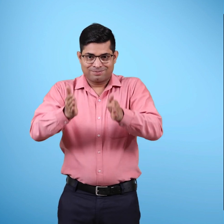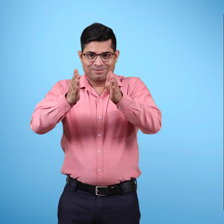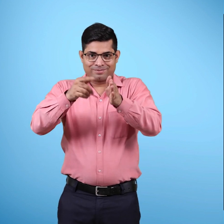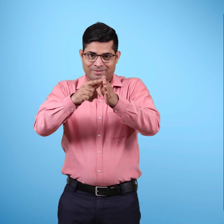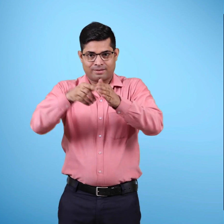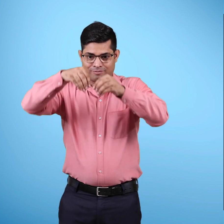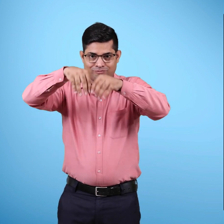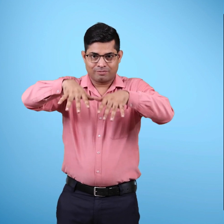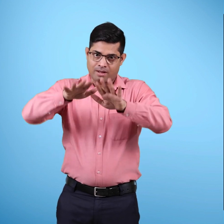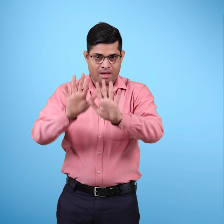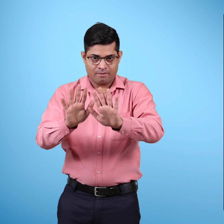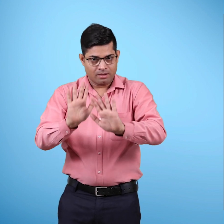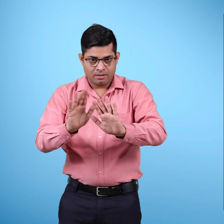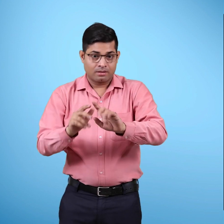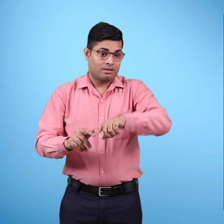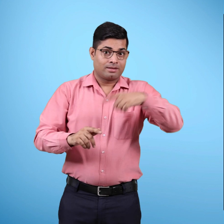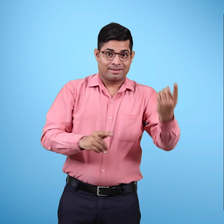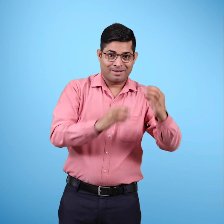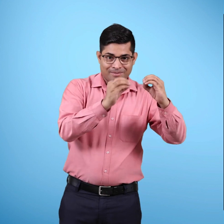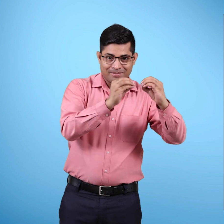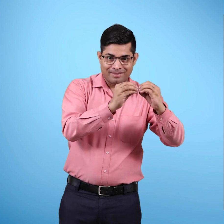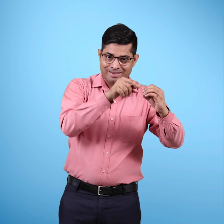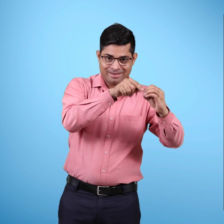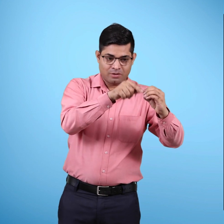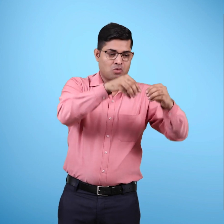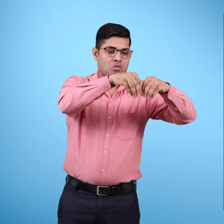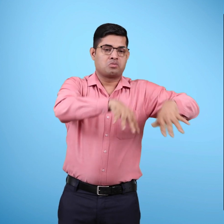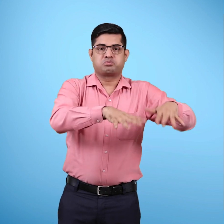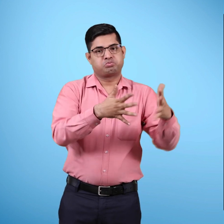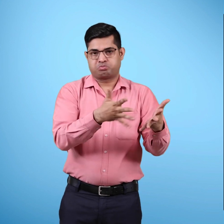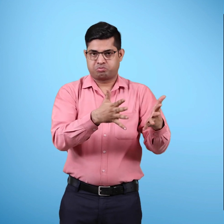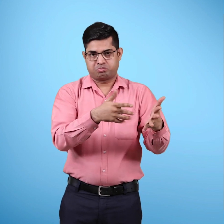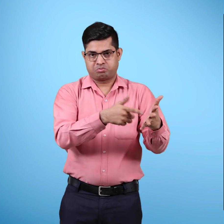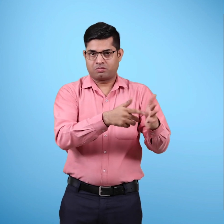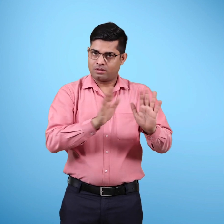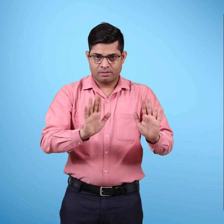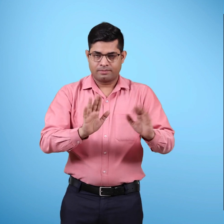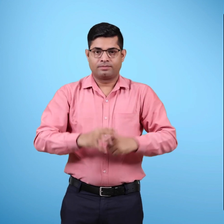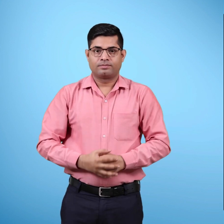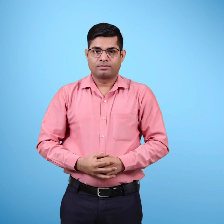7.14a, plant with roots, and figure 7.14b, without roots.